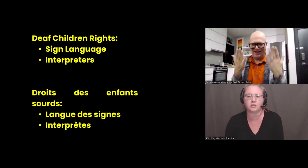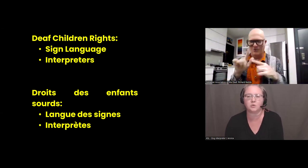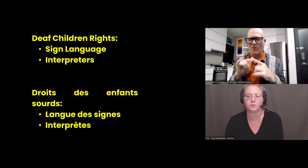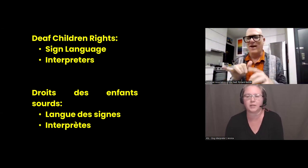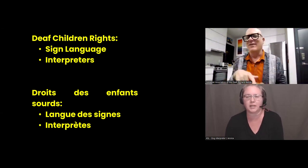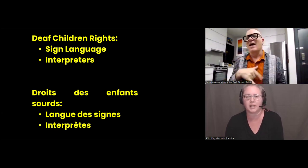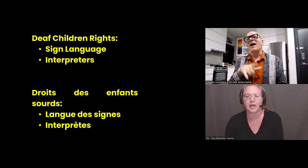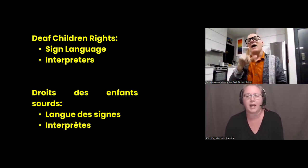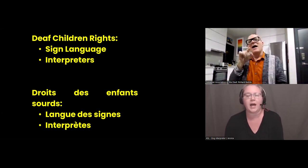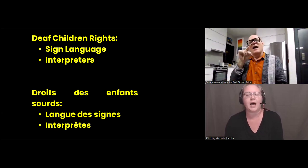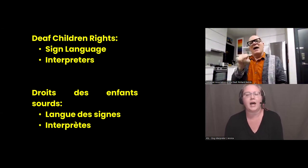into being.